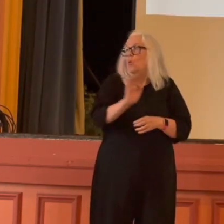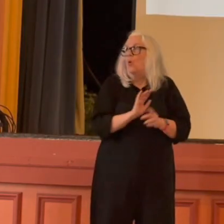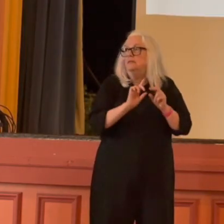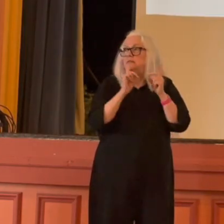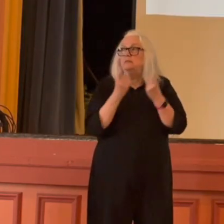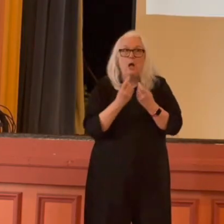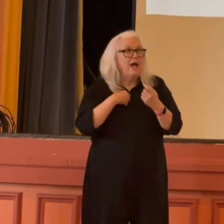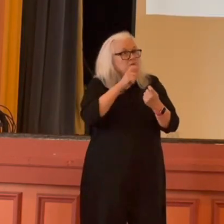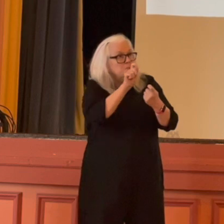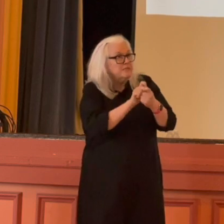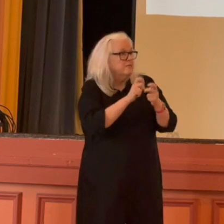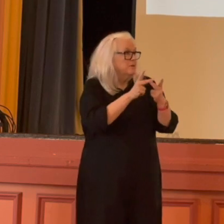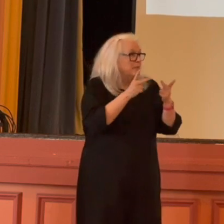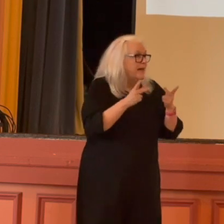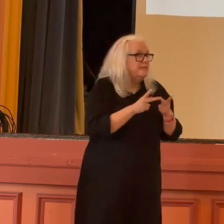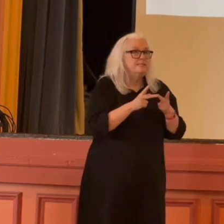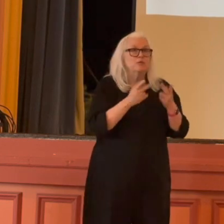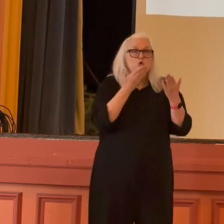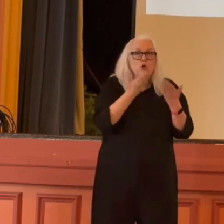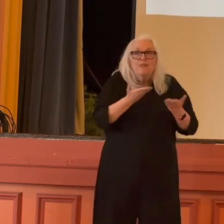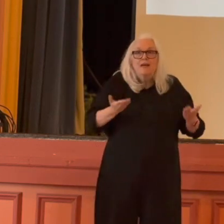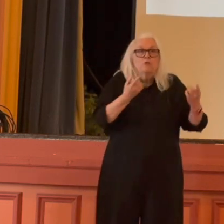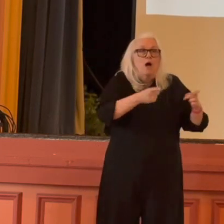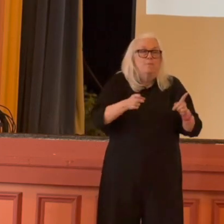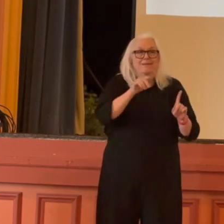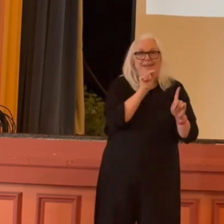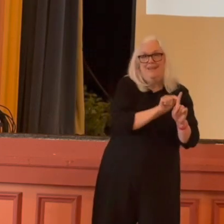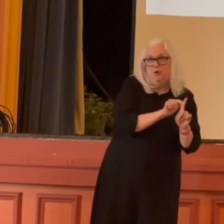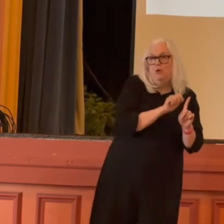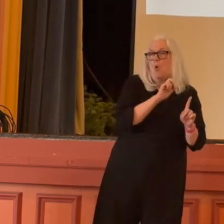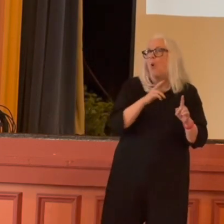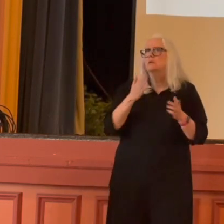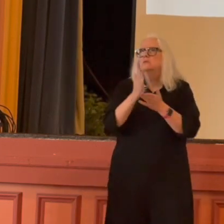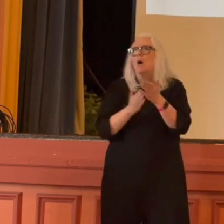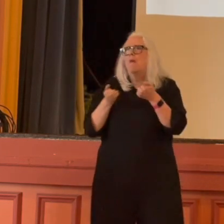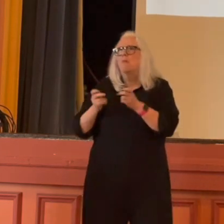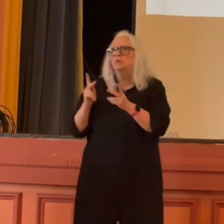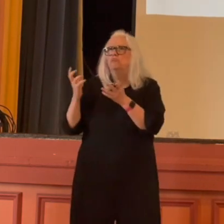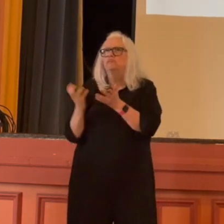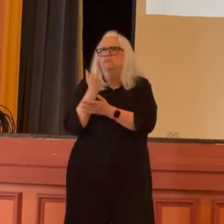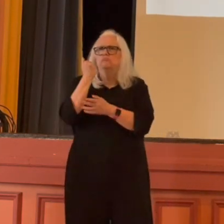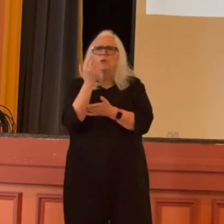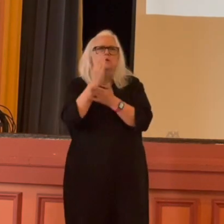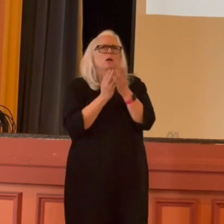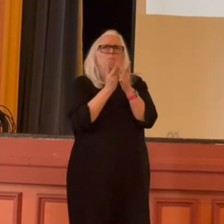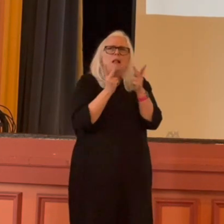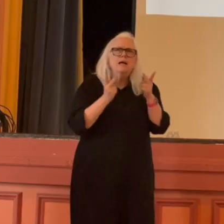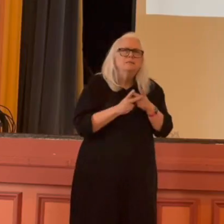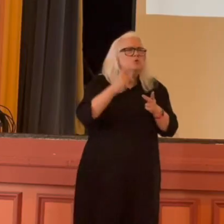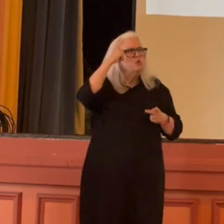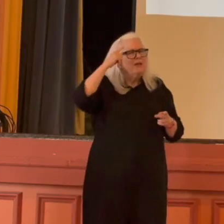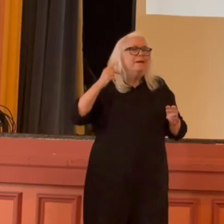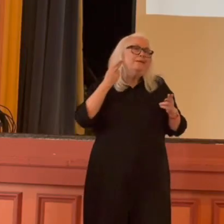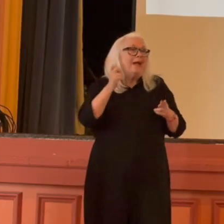place that you think, hey, some things good are really happening around here, or there's some opportunities, or there are some places that you think, hey,